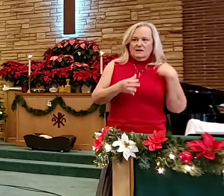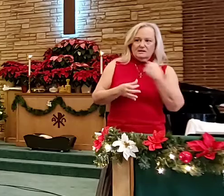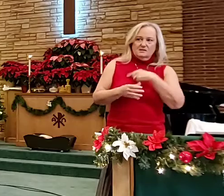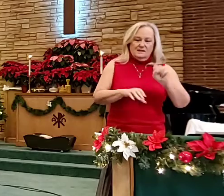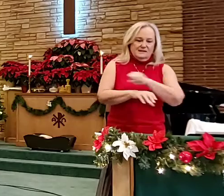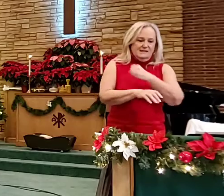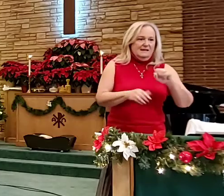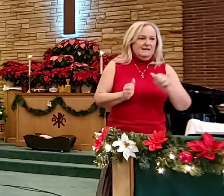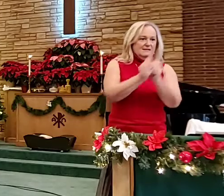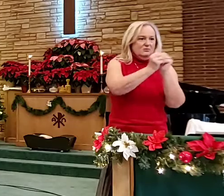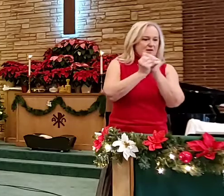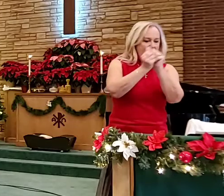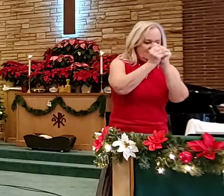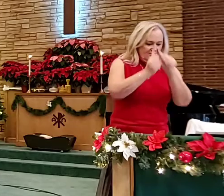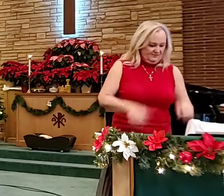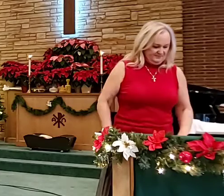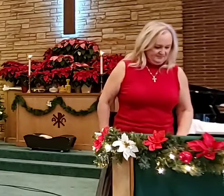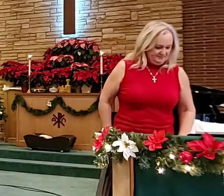we sing that together.